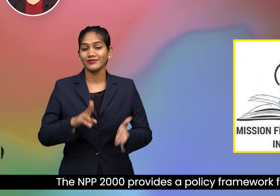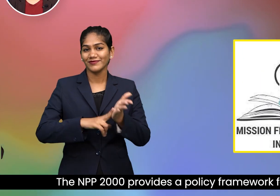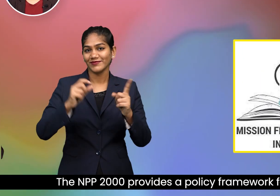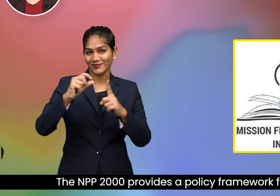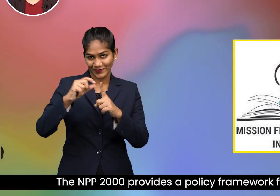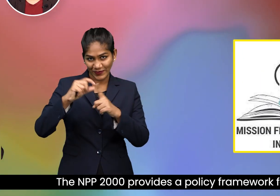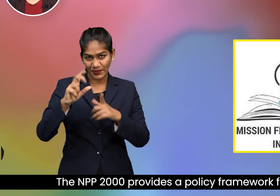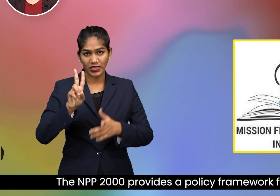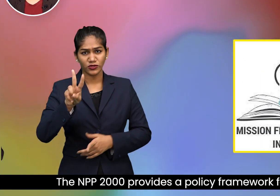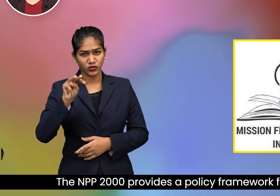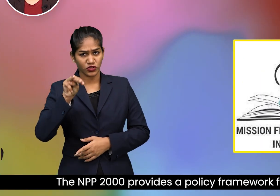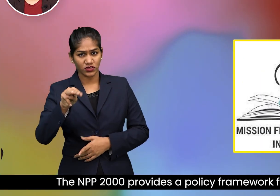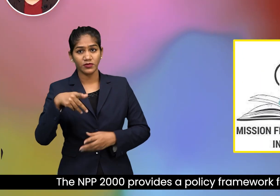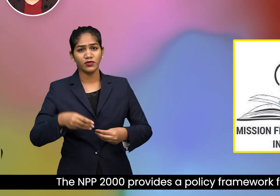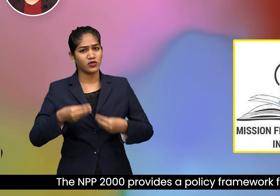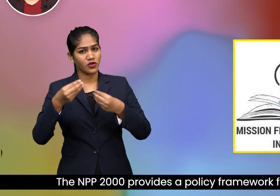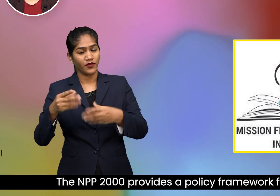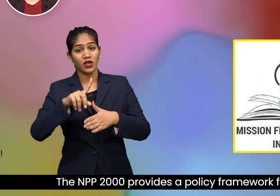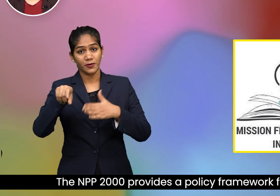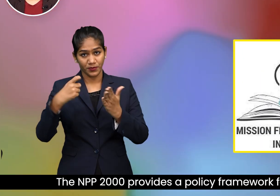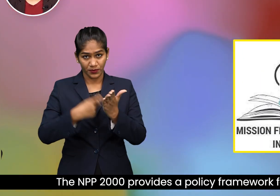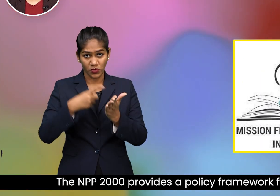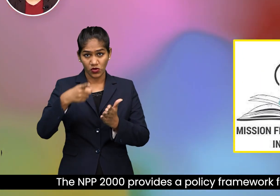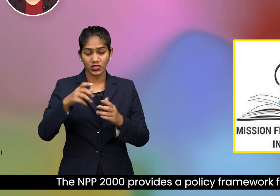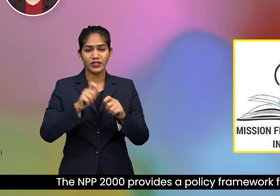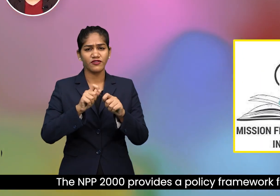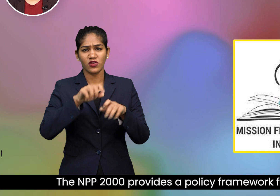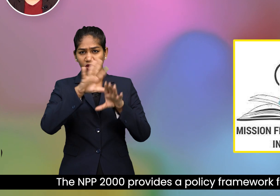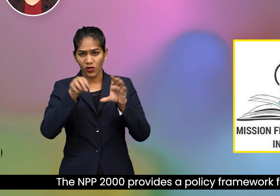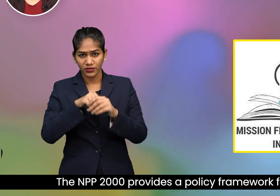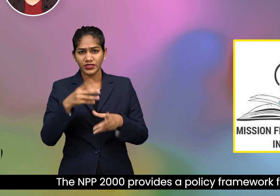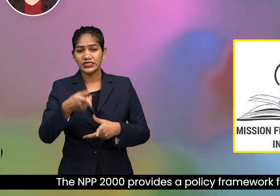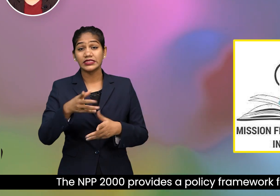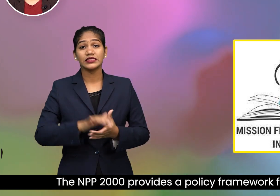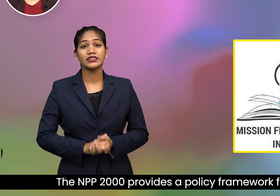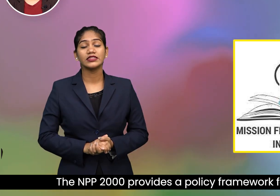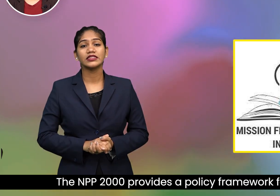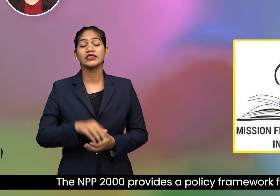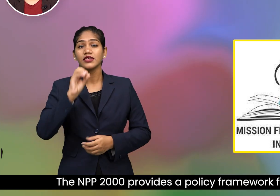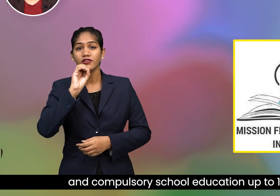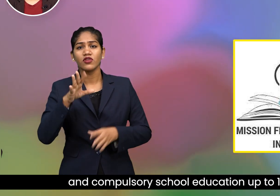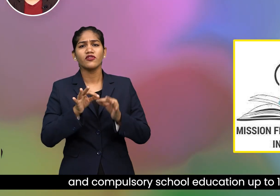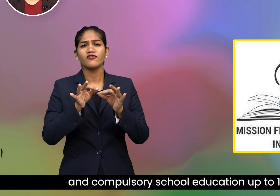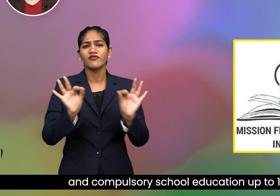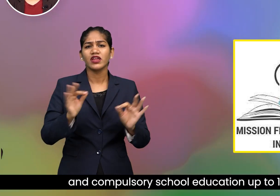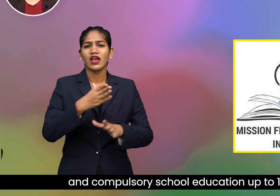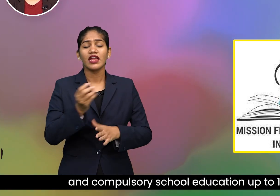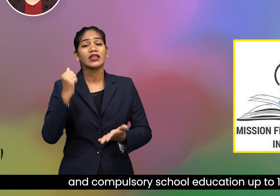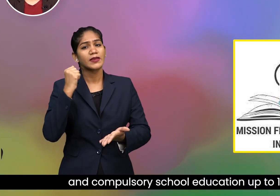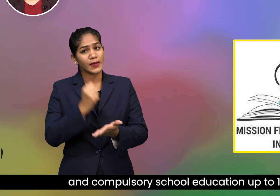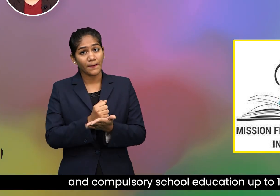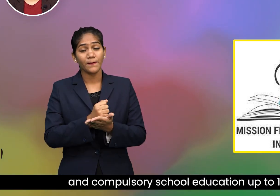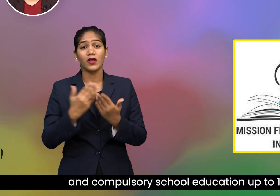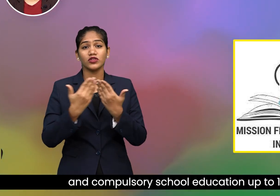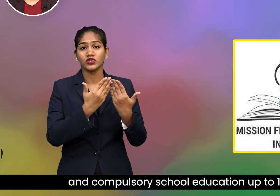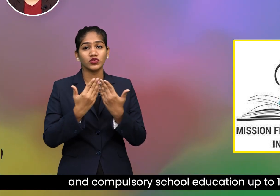The NPP 2000 provides a policy framework for imparting free and compulsory